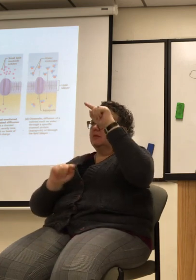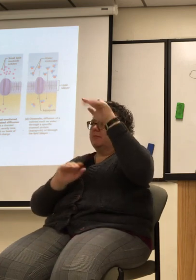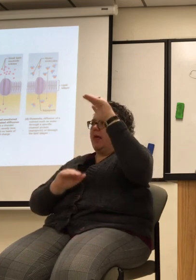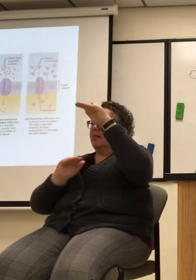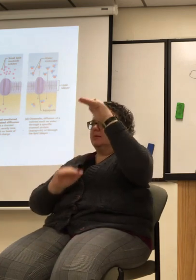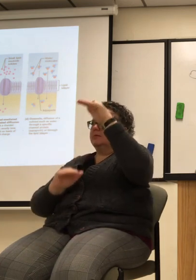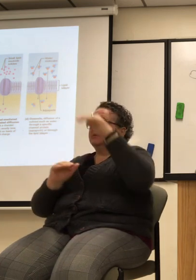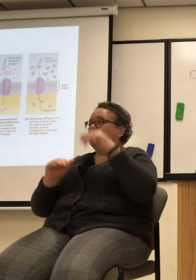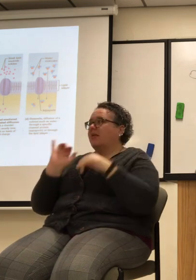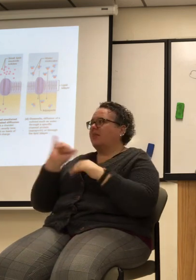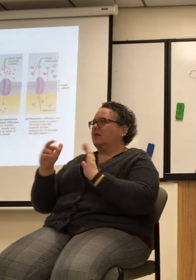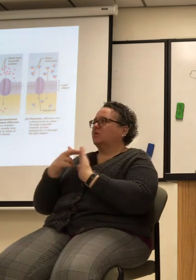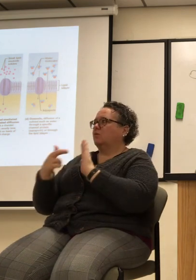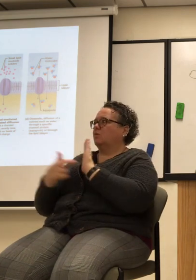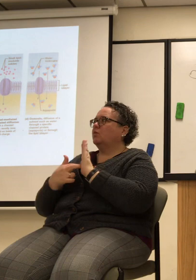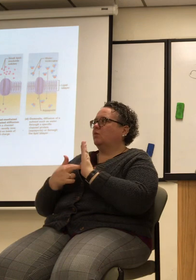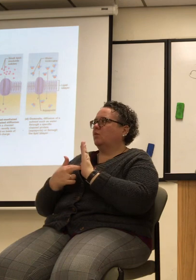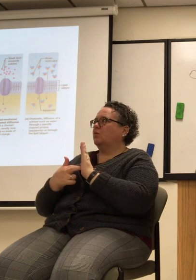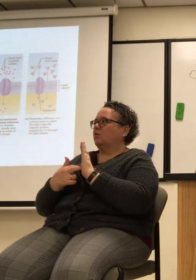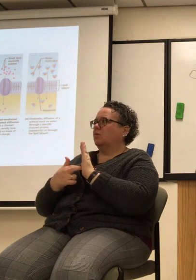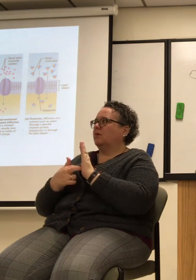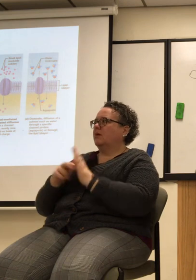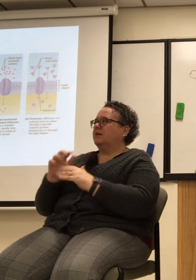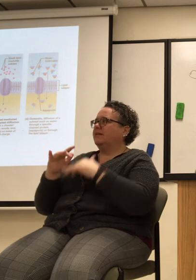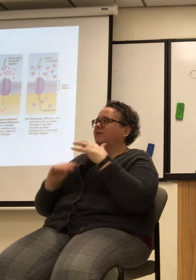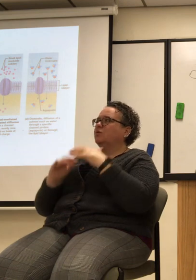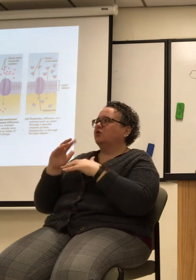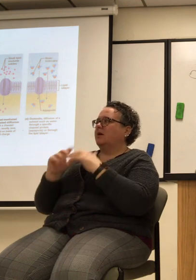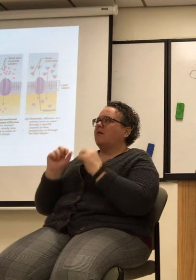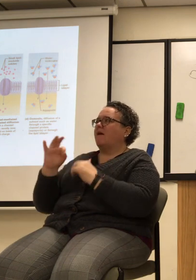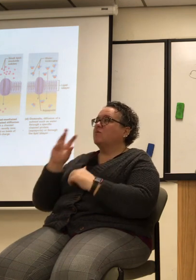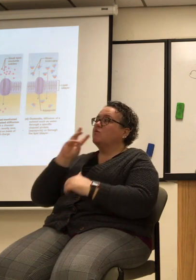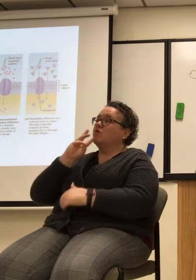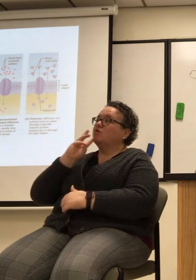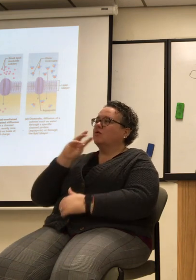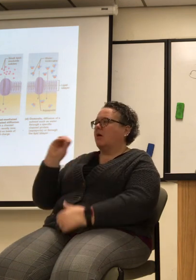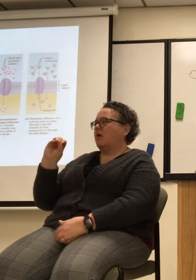rule for osmosis, the diffusion of water.